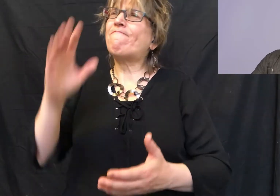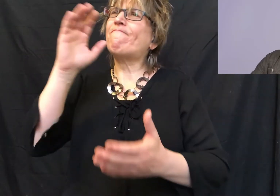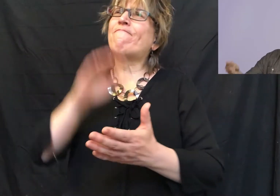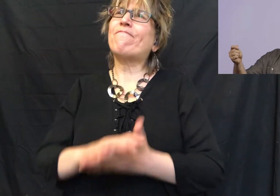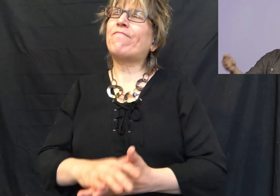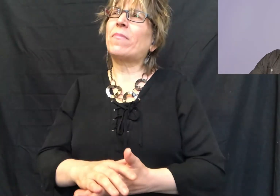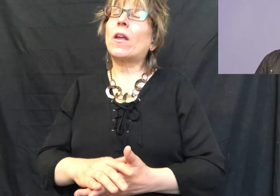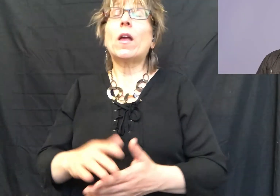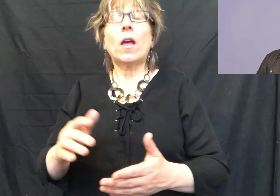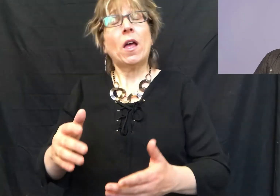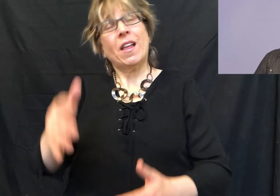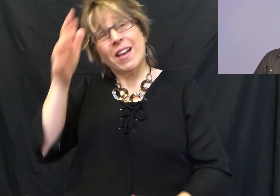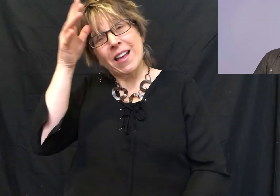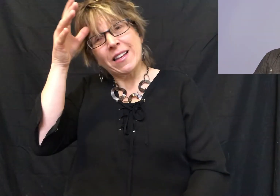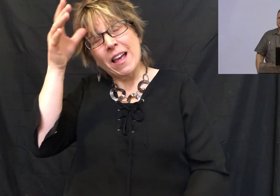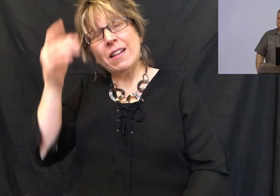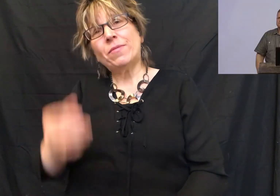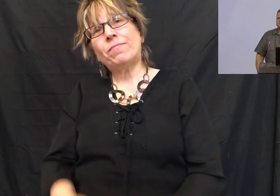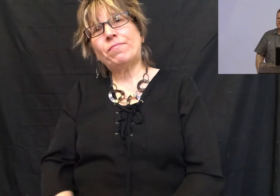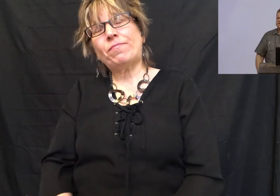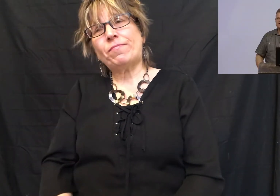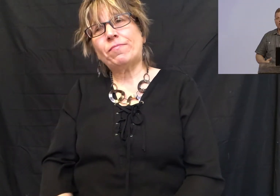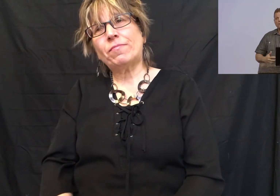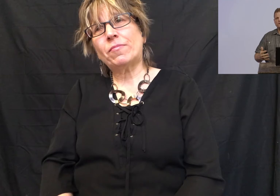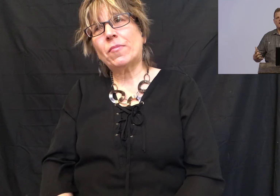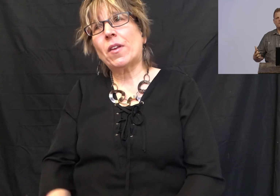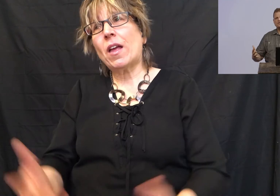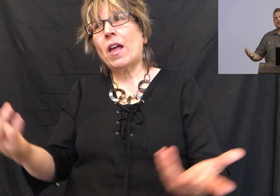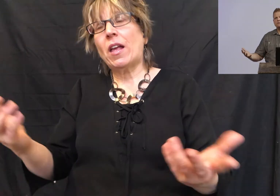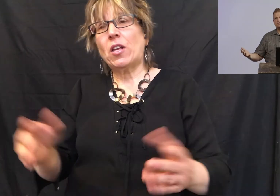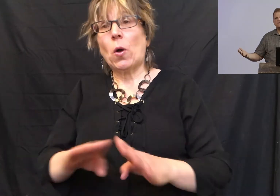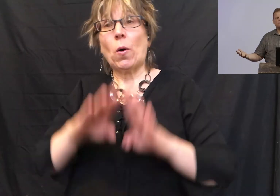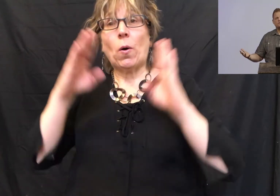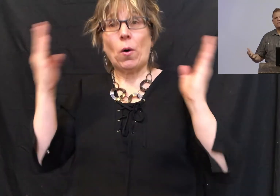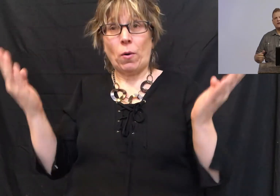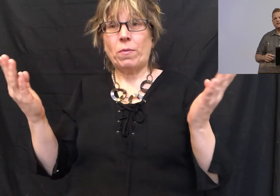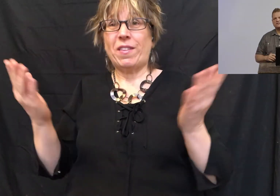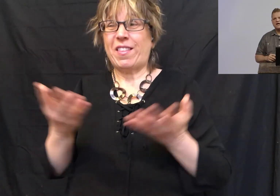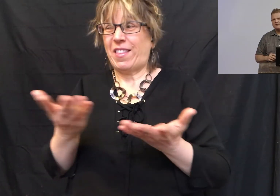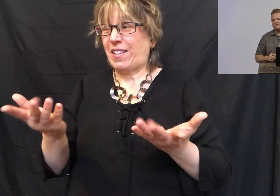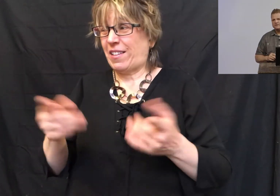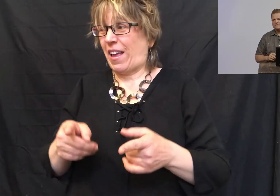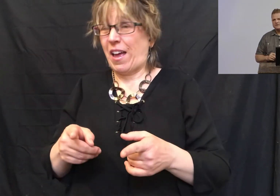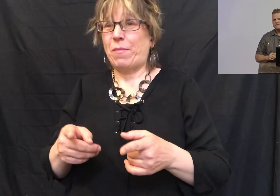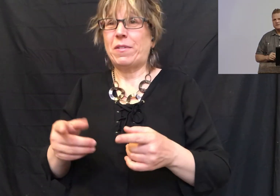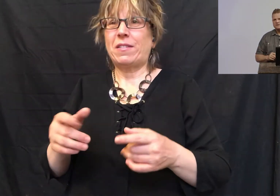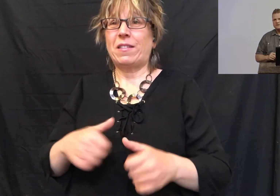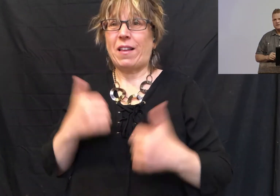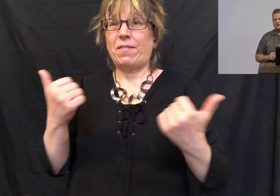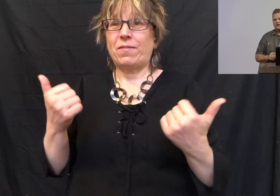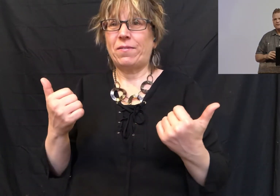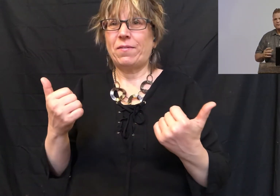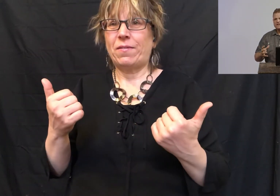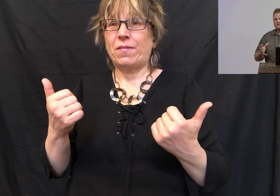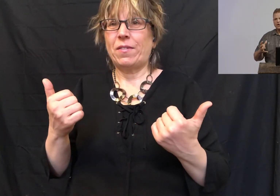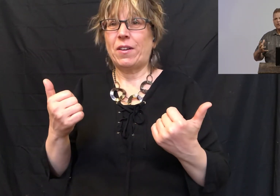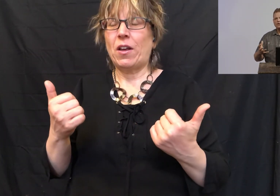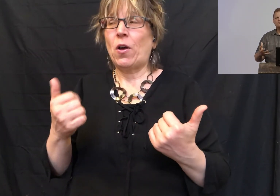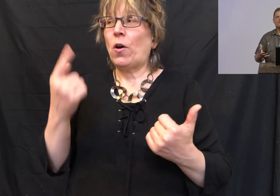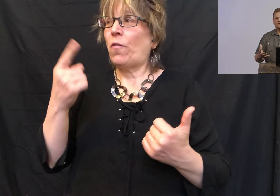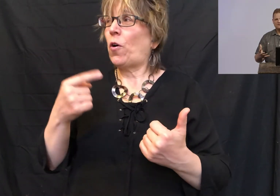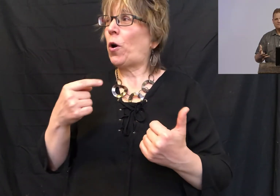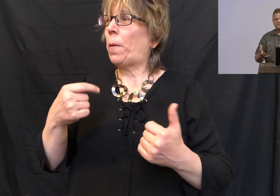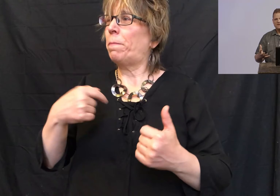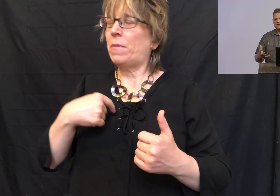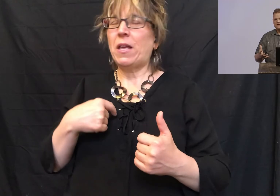such a failure as a dad." And he just opened up and shared with me the stuff that was going on in his life. And for me, it's a